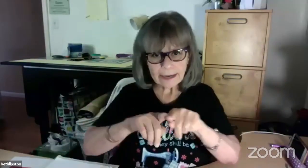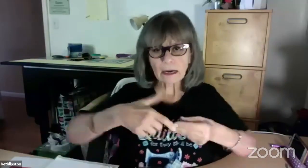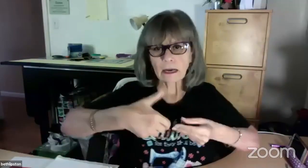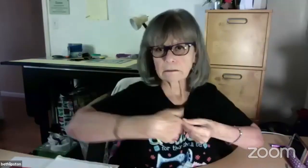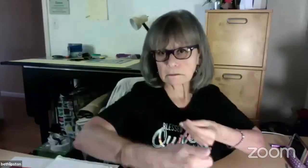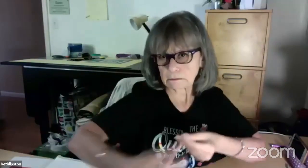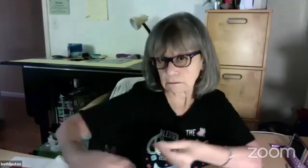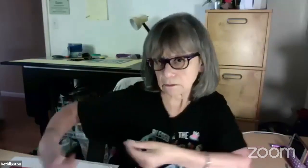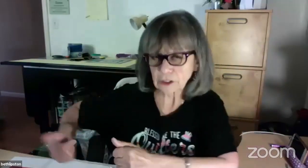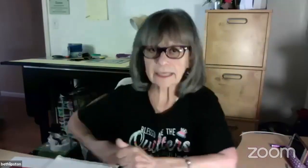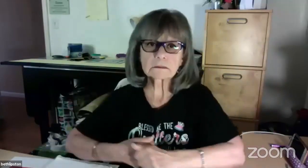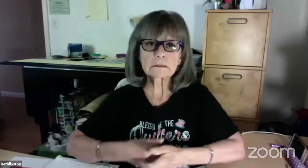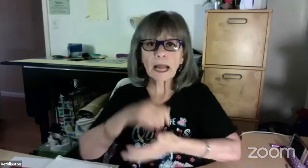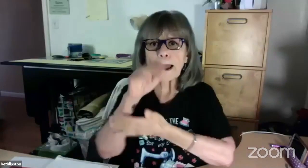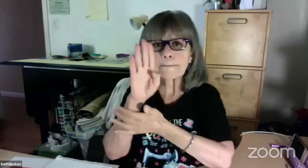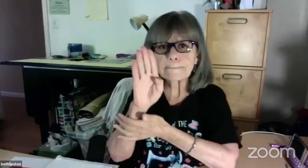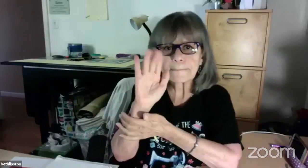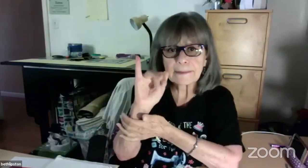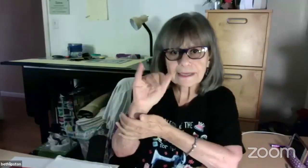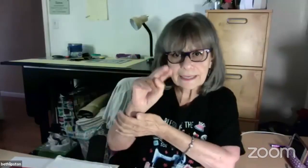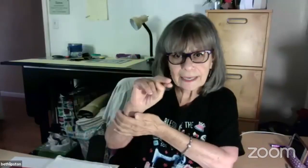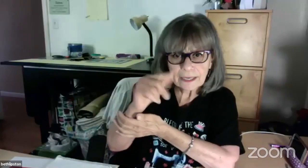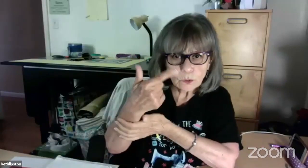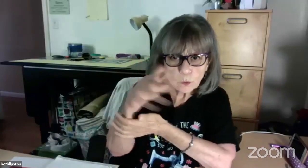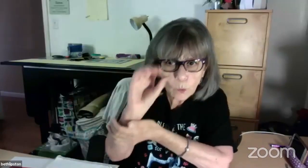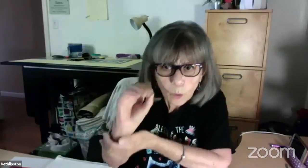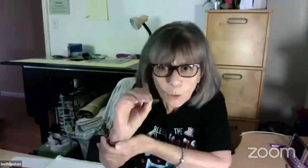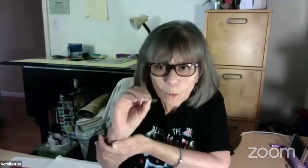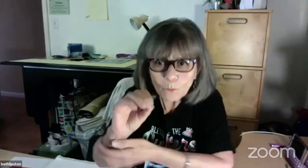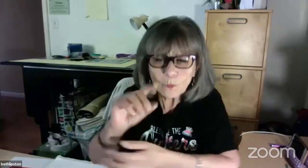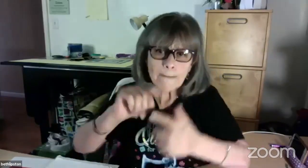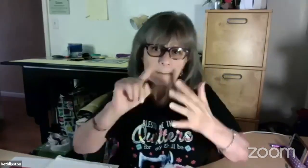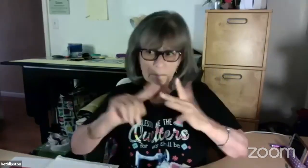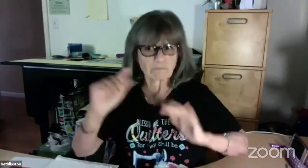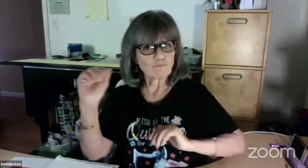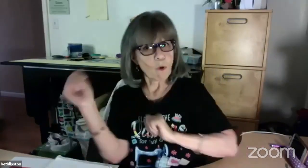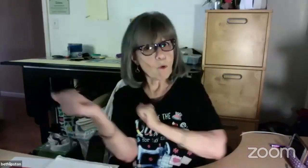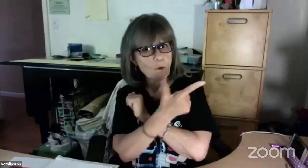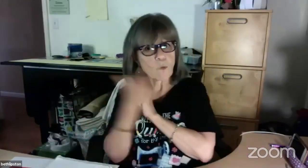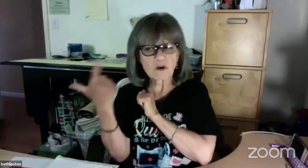played games, played cards, played bingo,